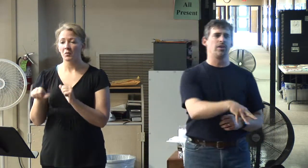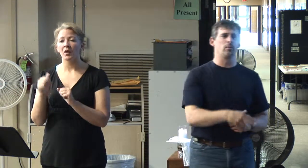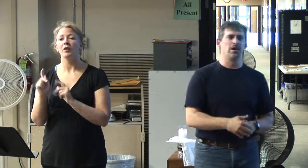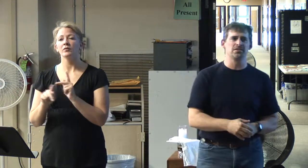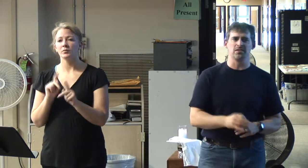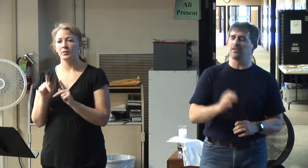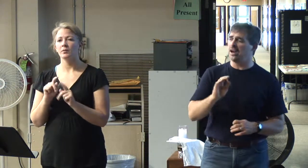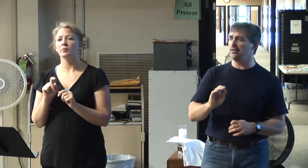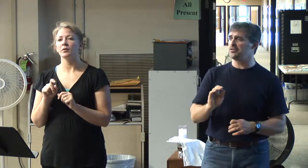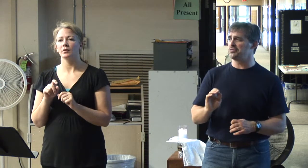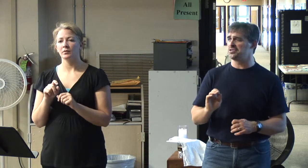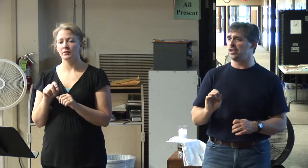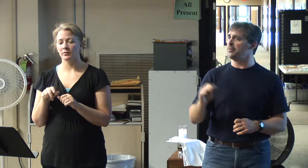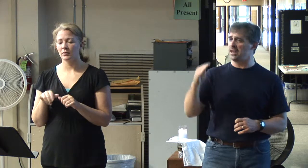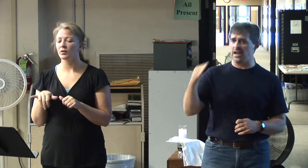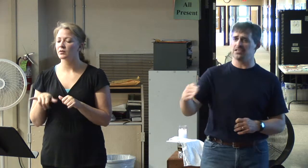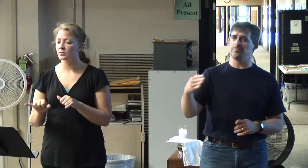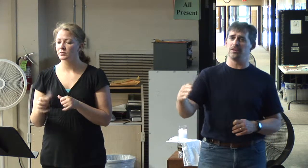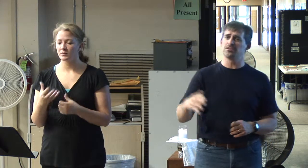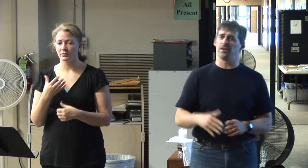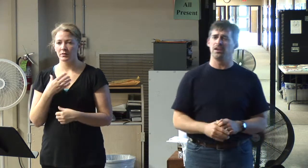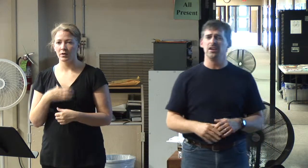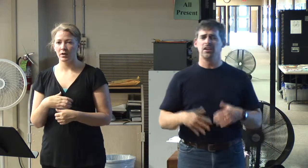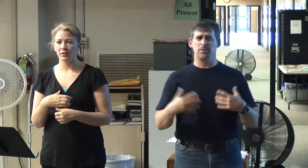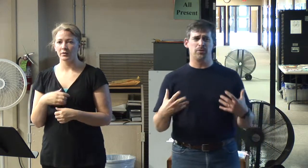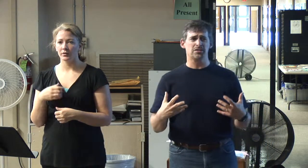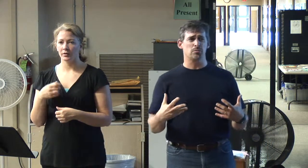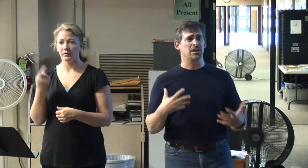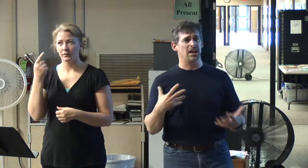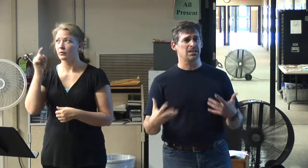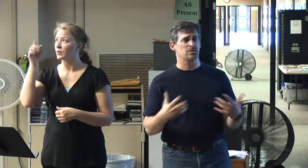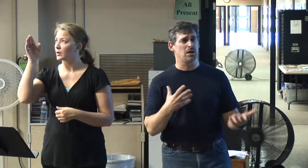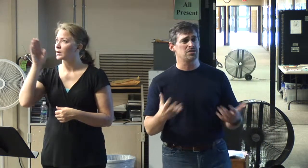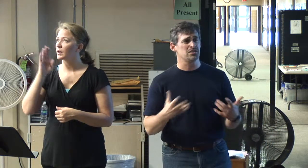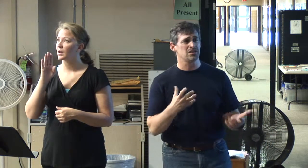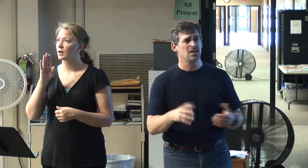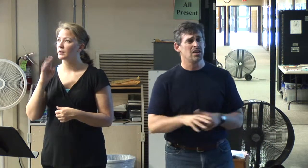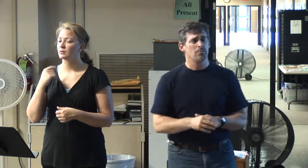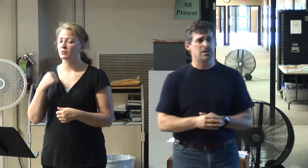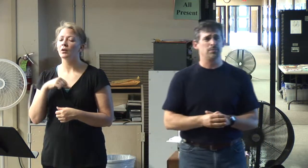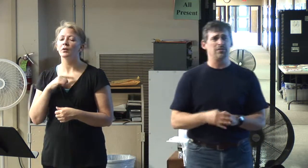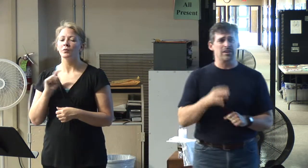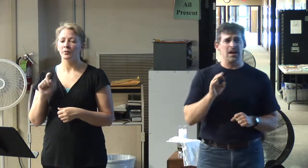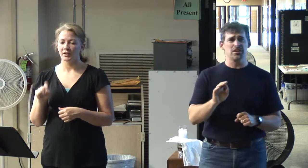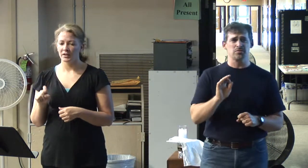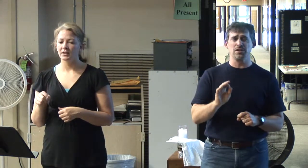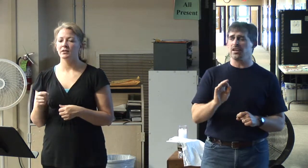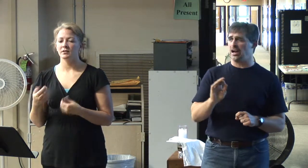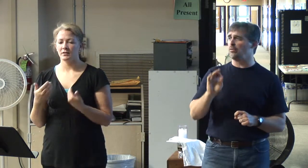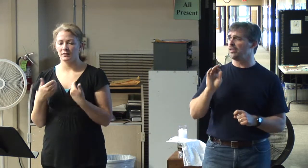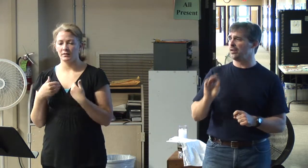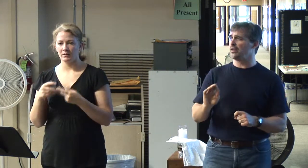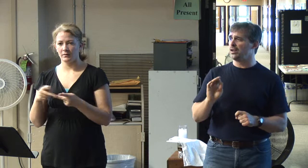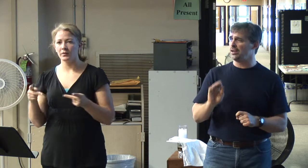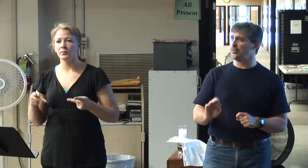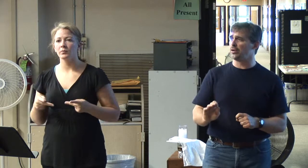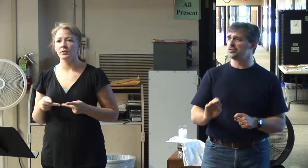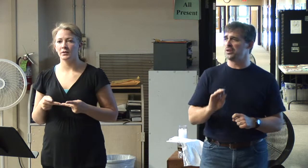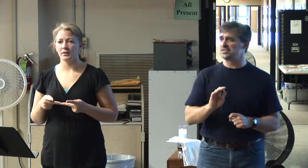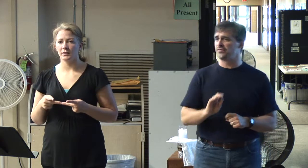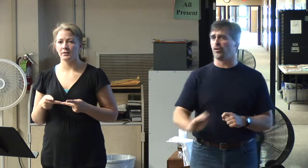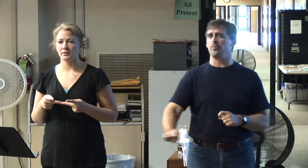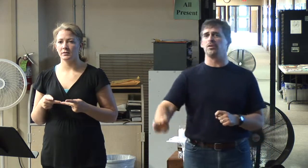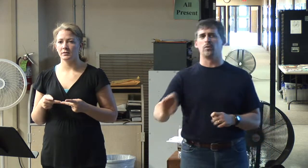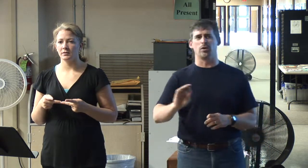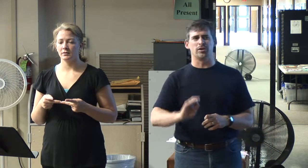just the world that was. And I'm tired of churches telling them it has to be this way. It's a good place where we can ask questions, but to believe that God is really out there in the